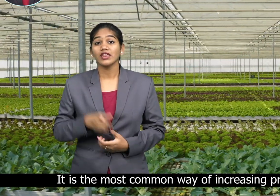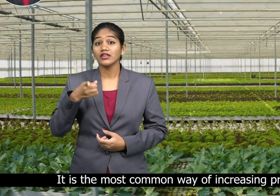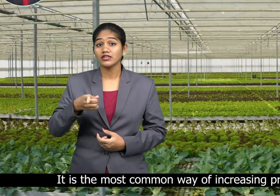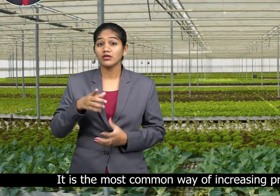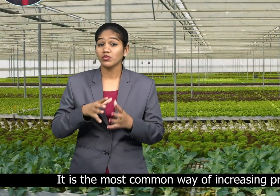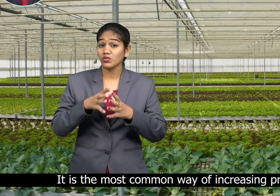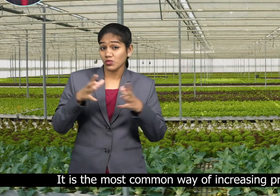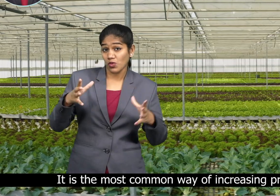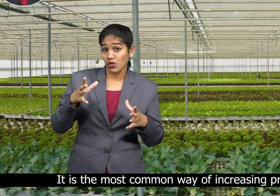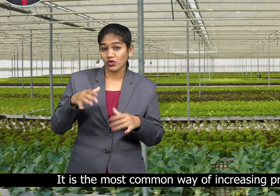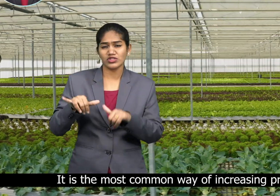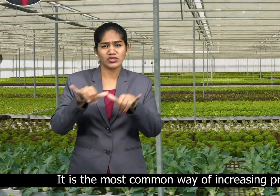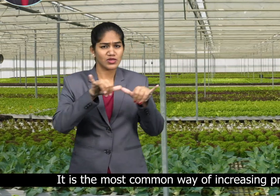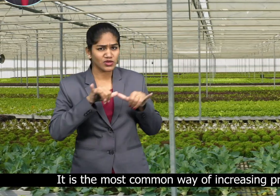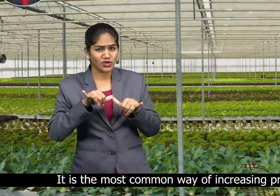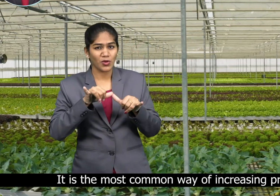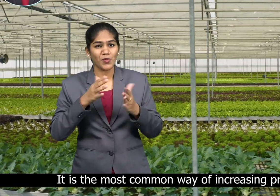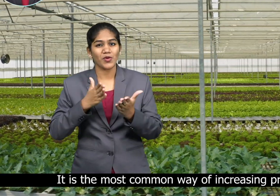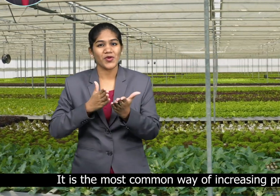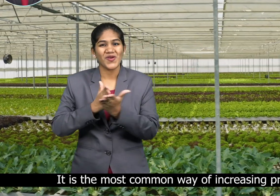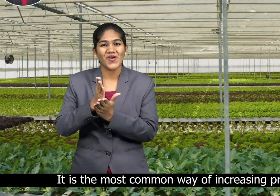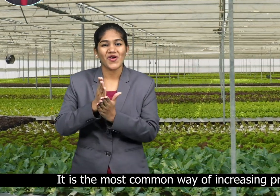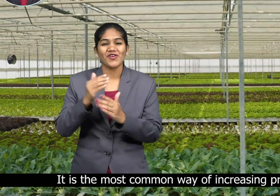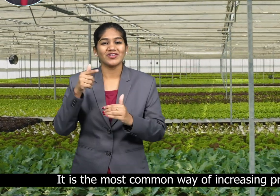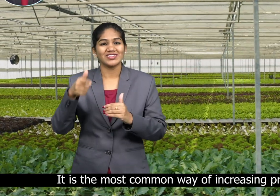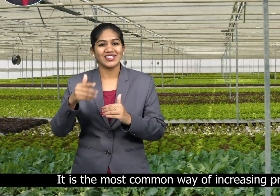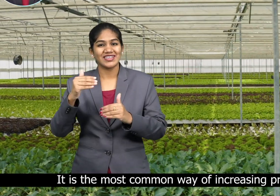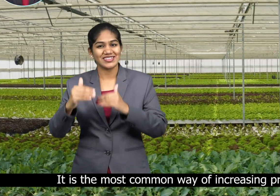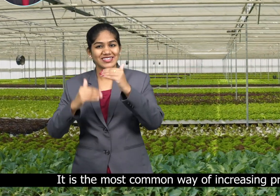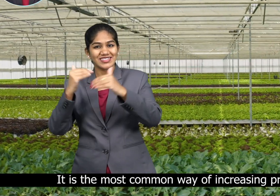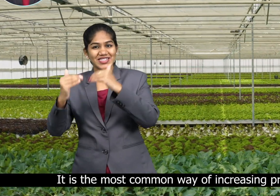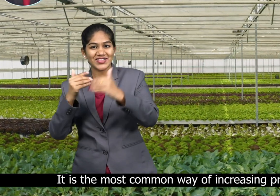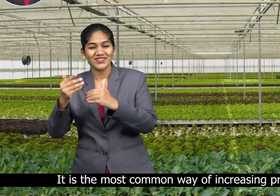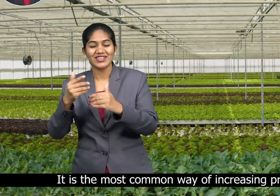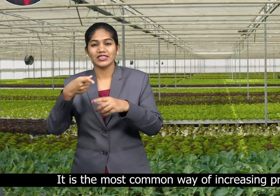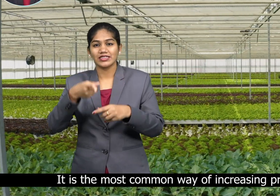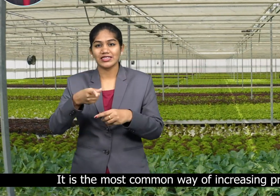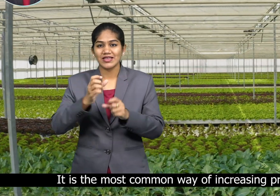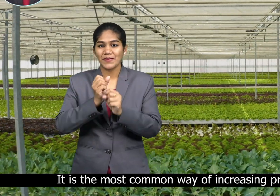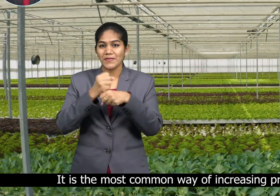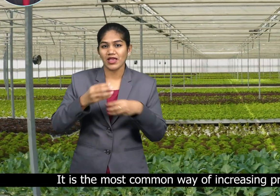It is the most common way of increasing production from land.